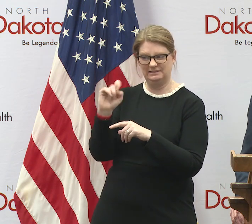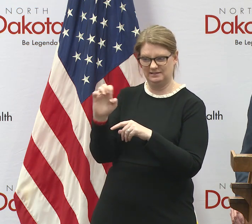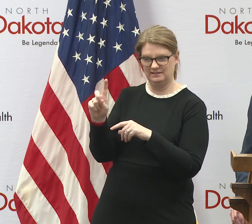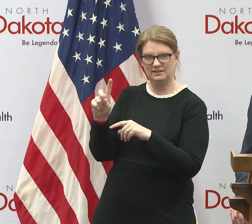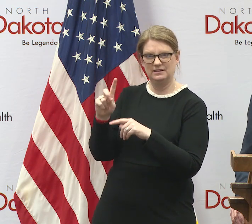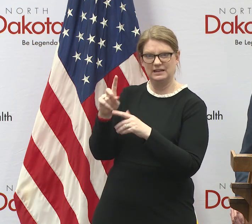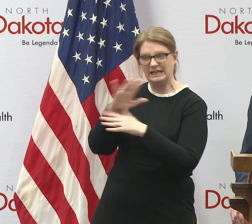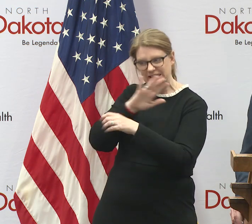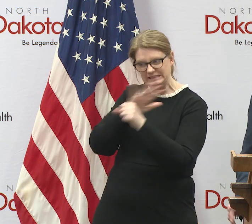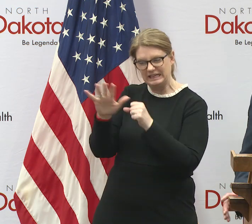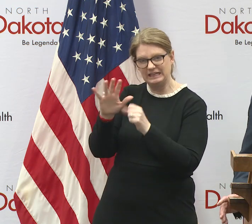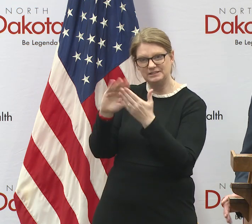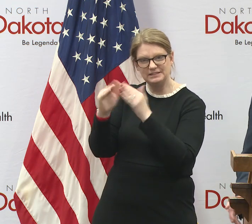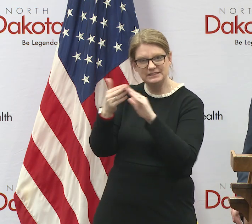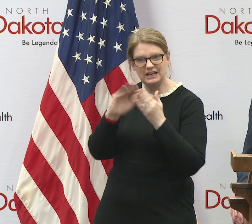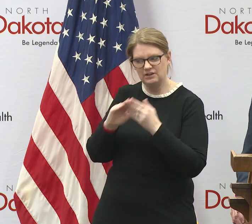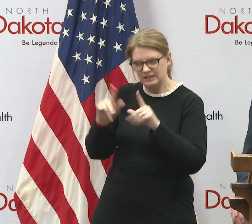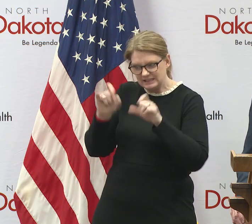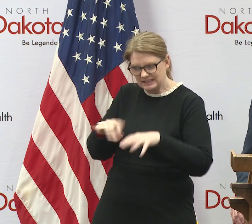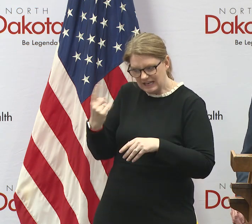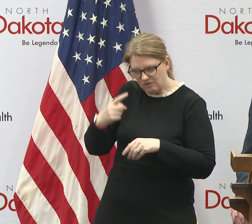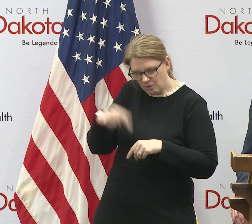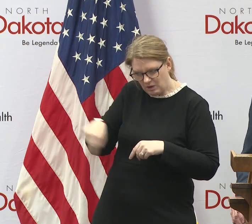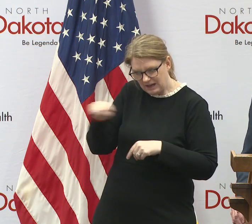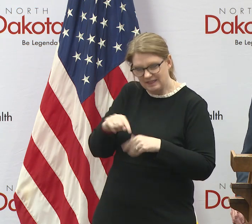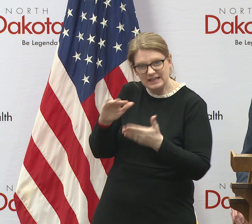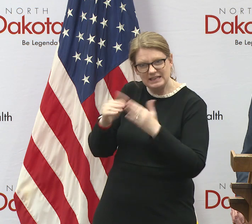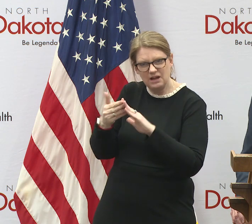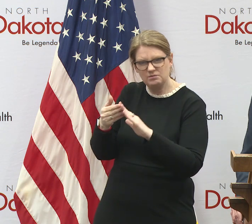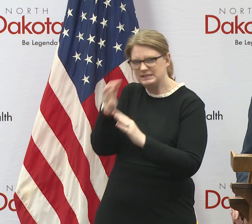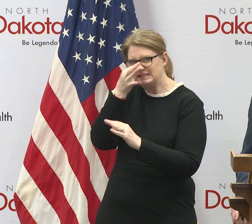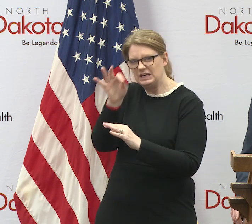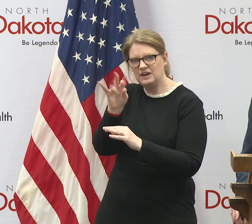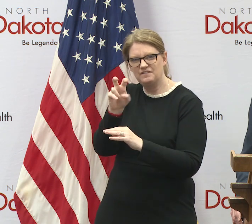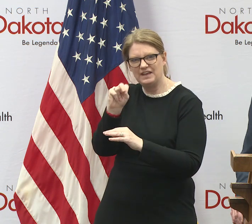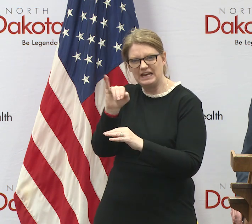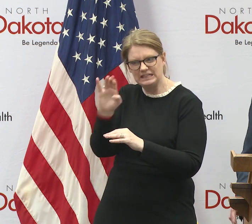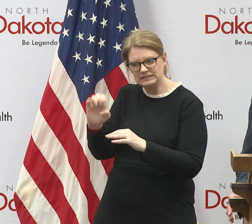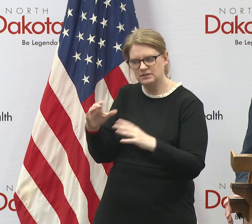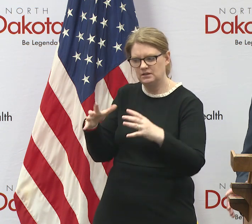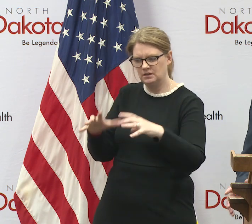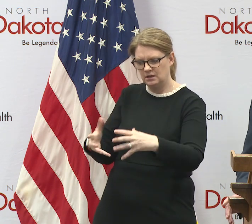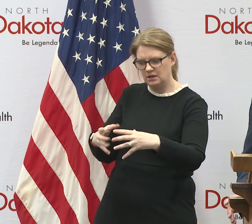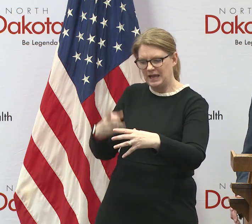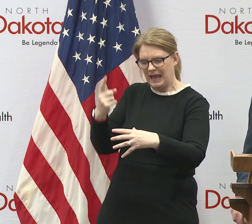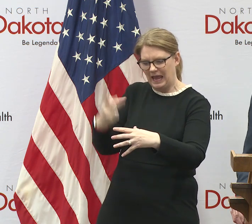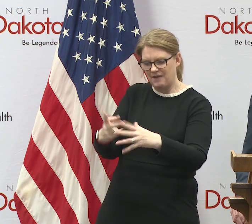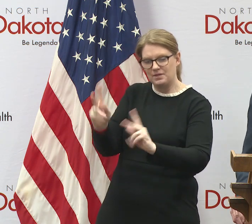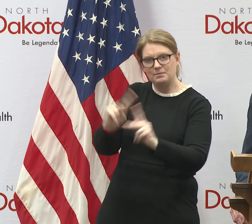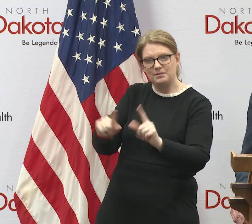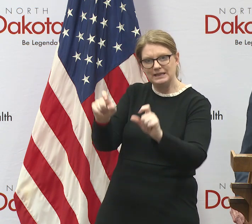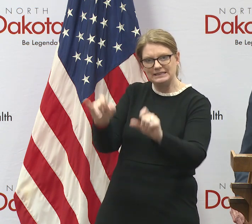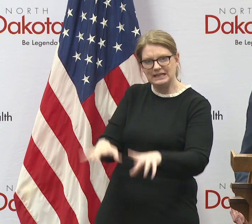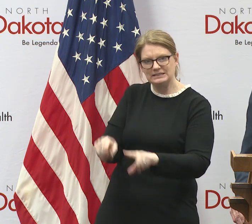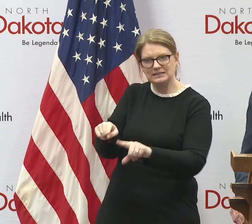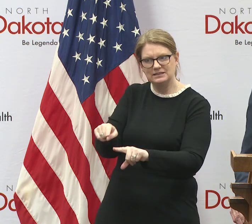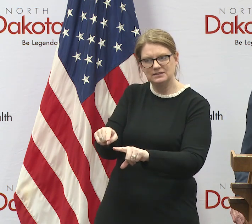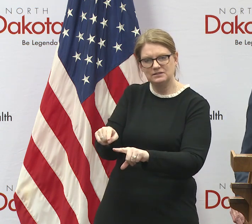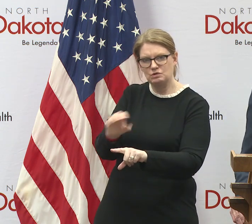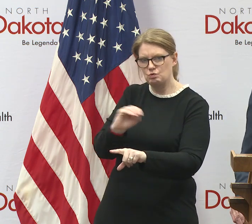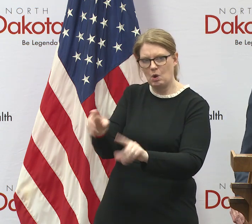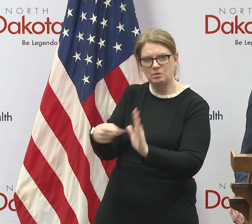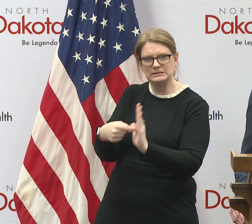near Venice, they tested everybody in the town, and half of the people they tested had